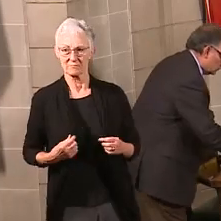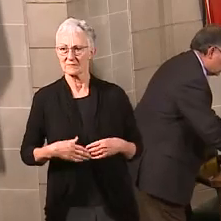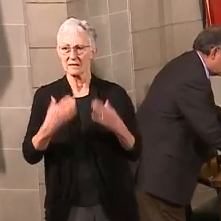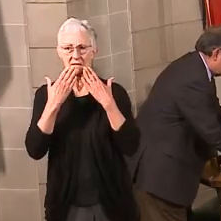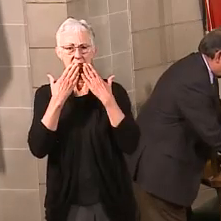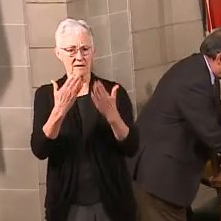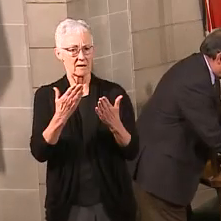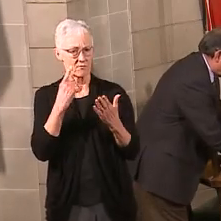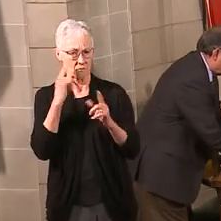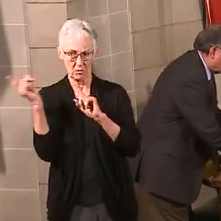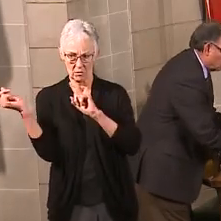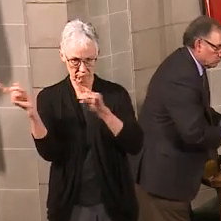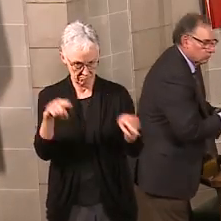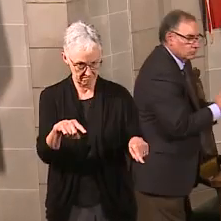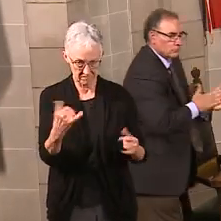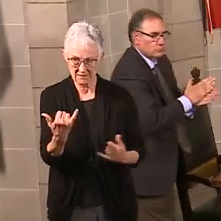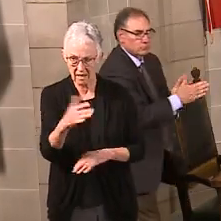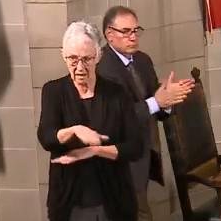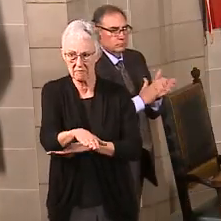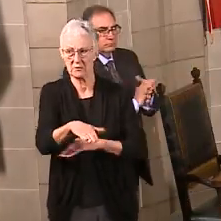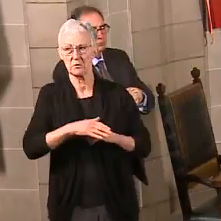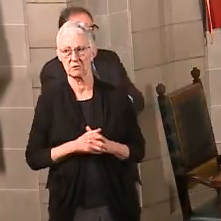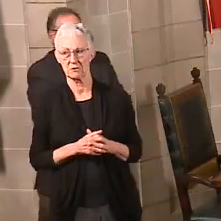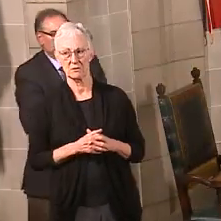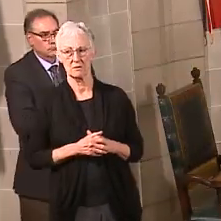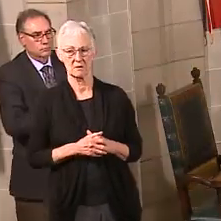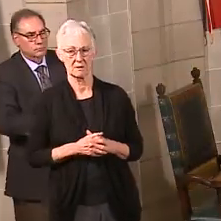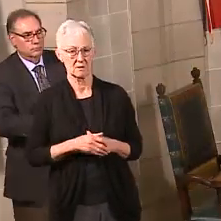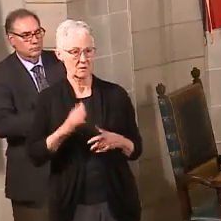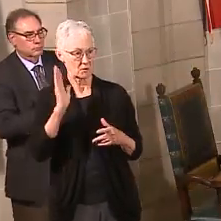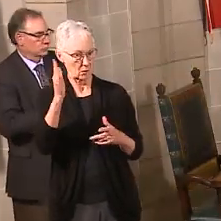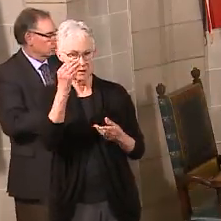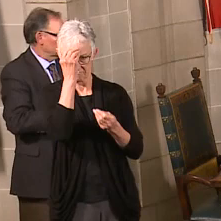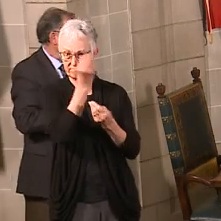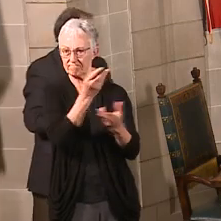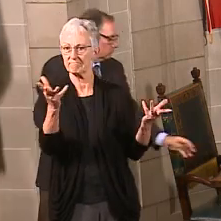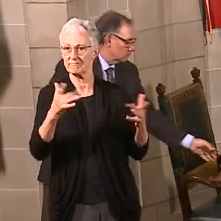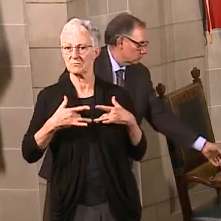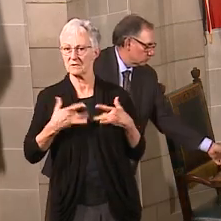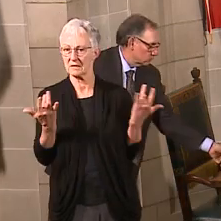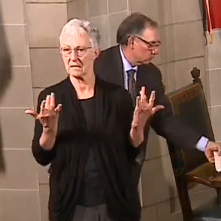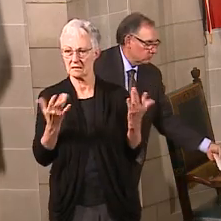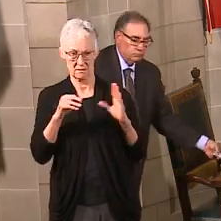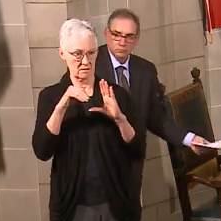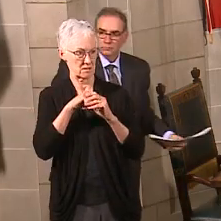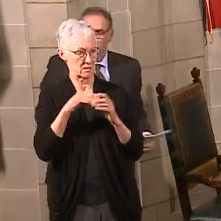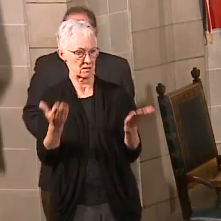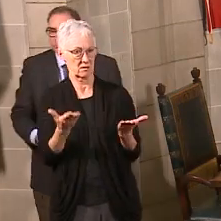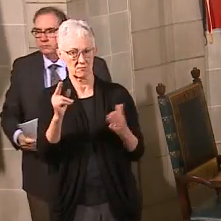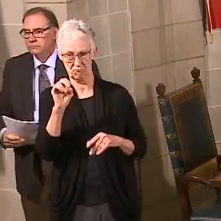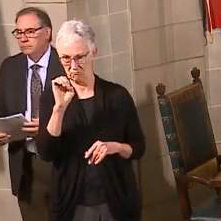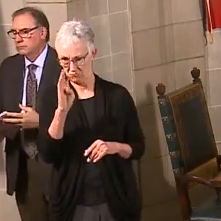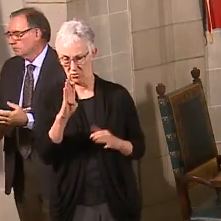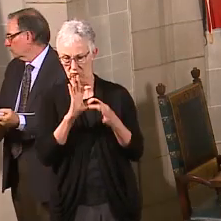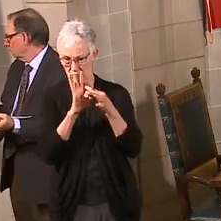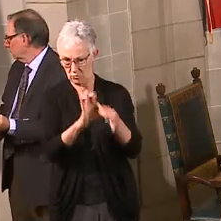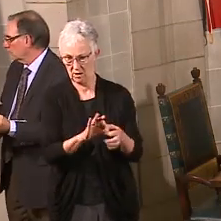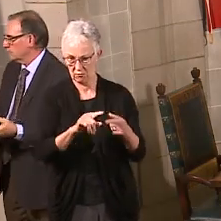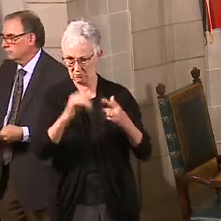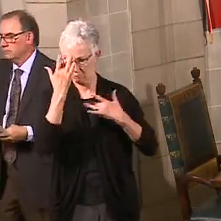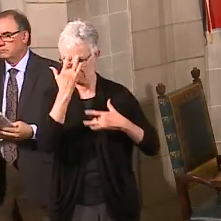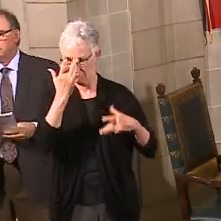Well, thank you all very much for joining us here this afternoon to get the briefing on what the state is doing to slow the spread of coronavirus in